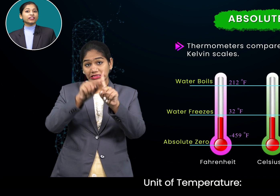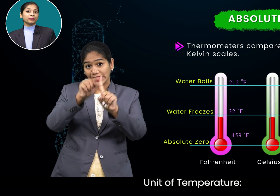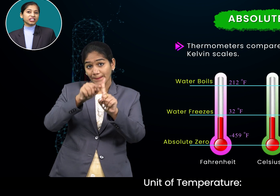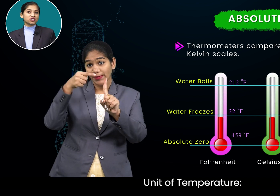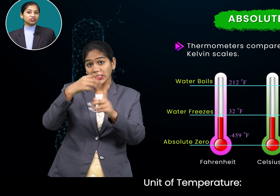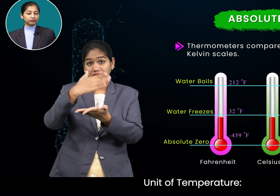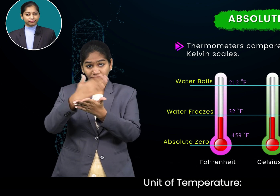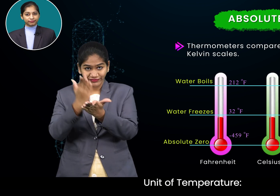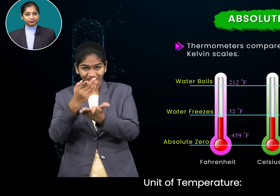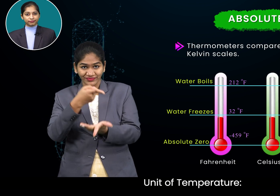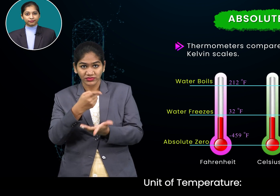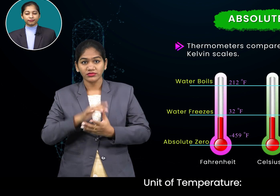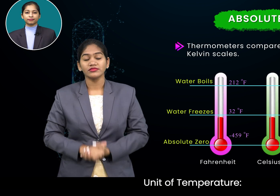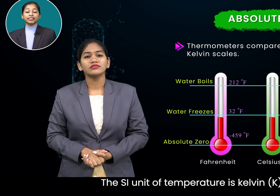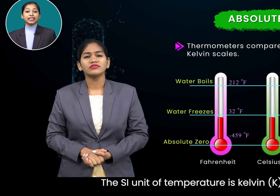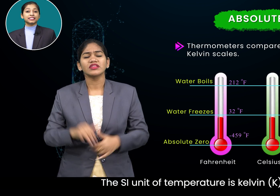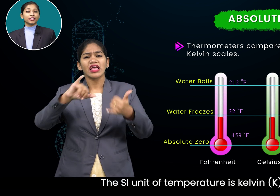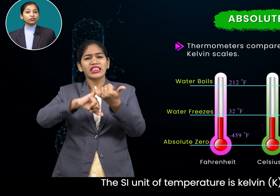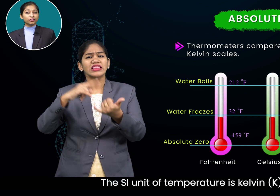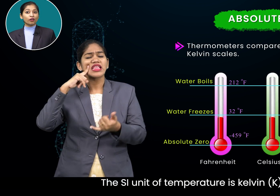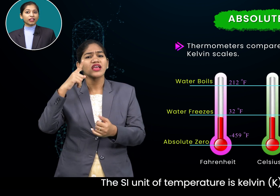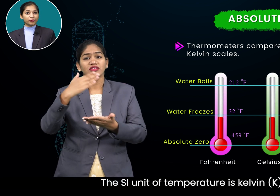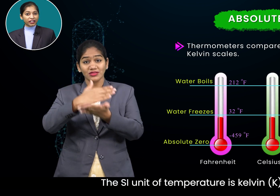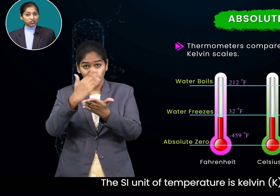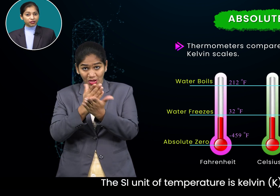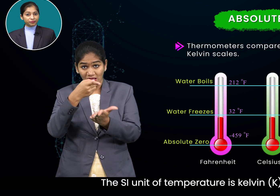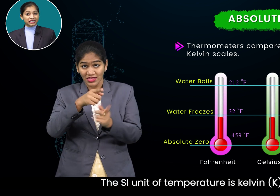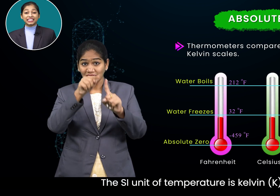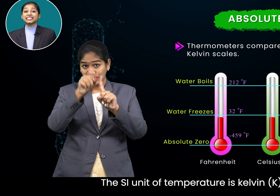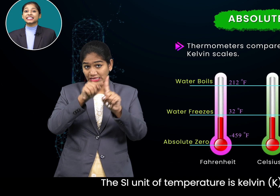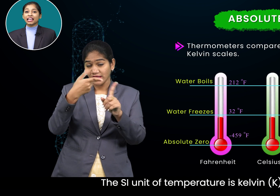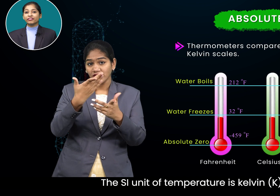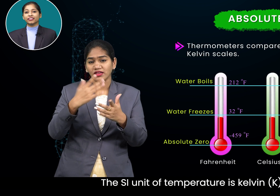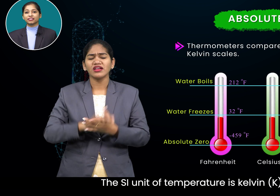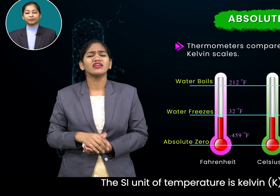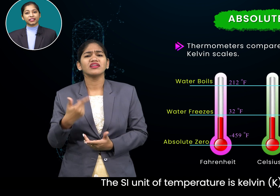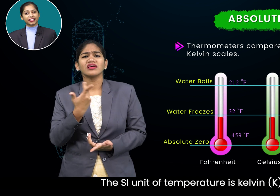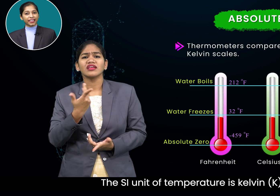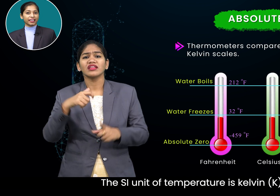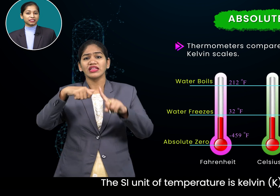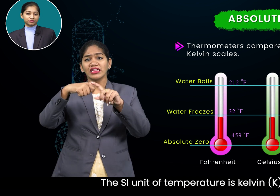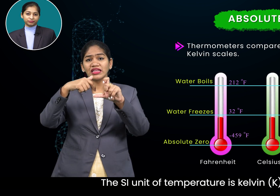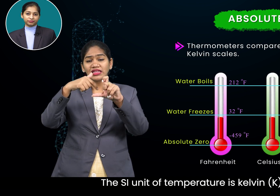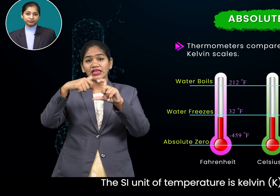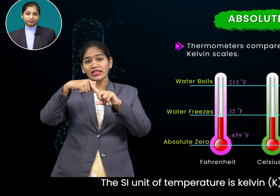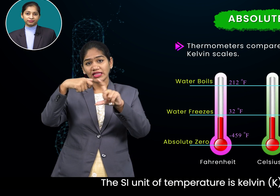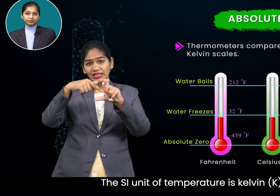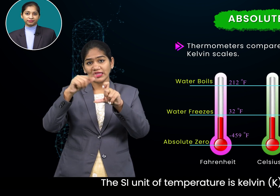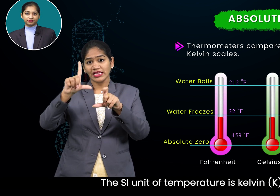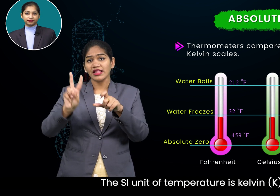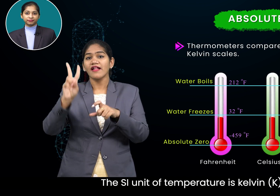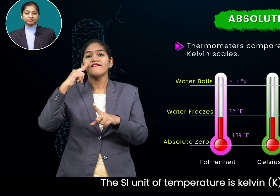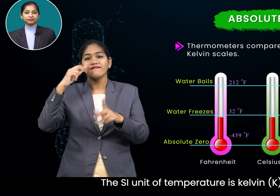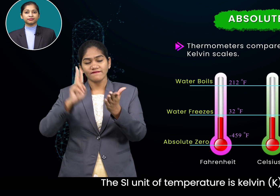Unit of temperature. The SI unit of temperature is Kelvin, K.